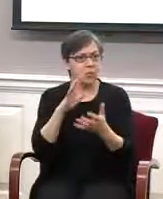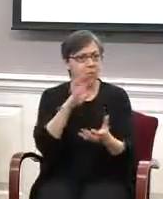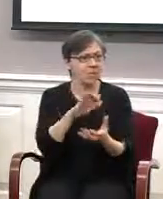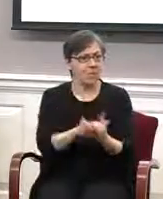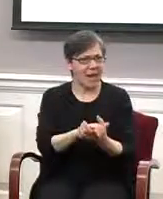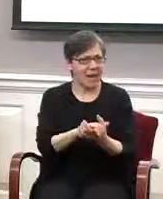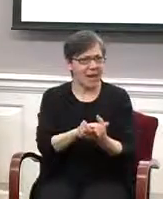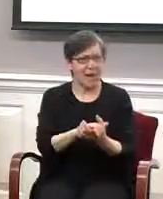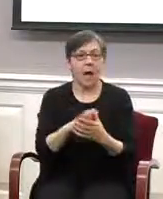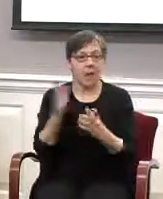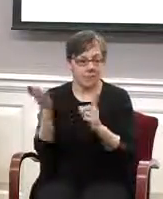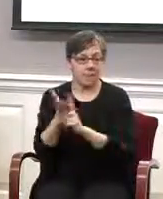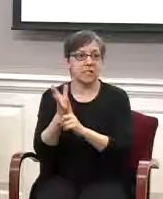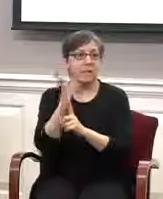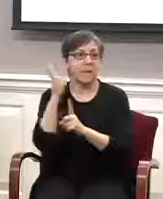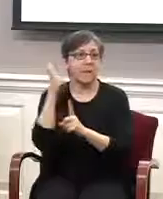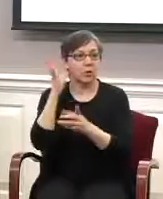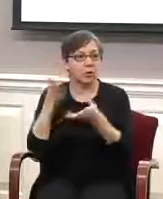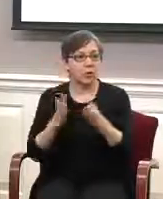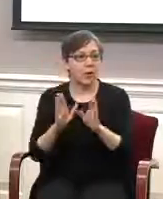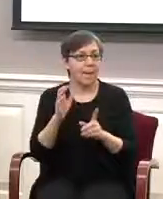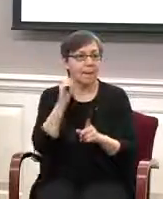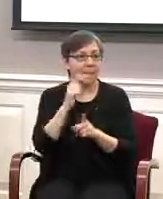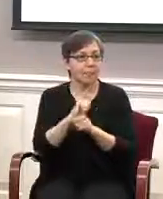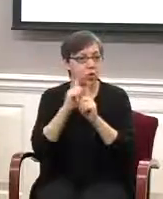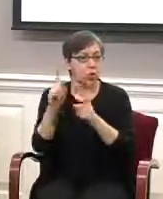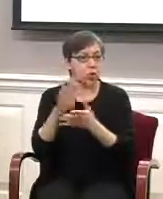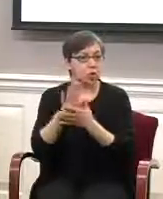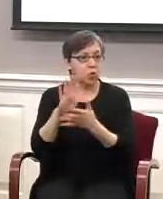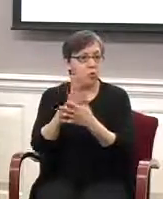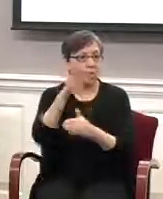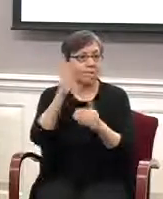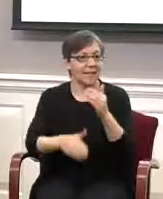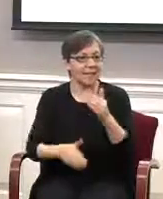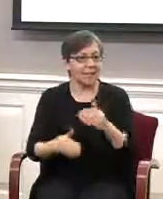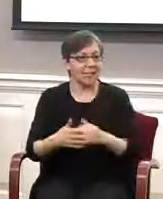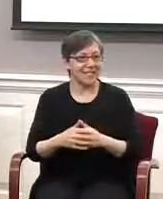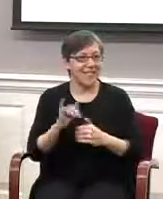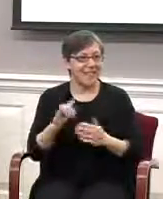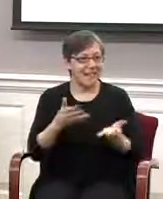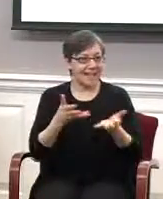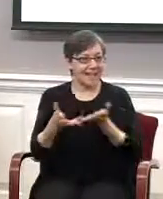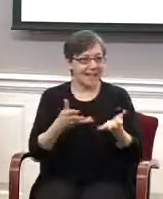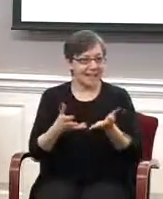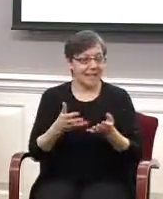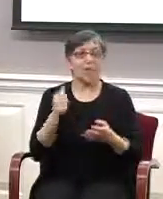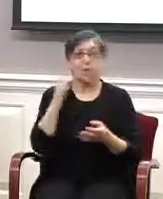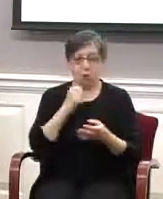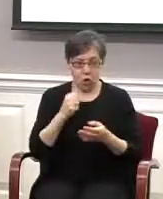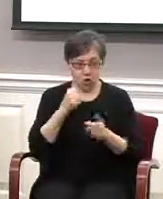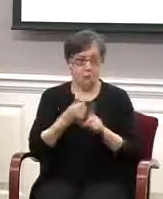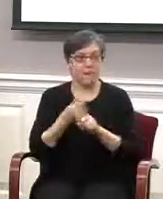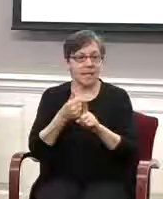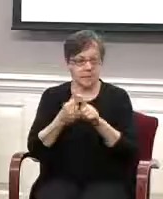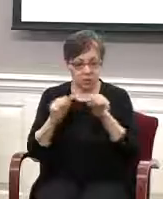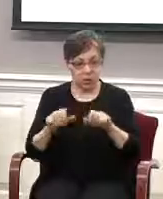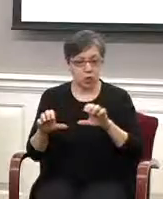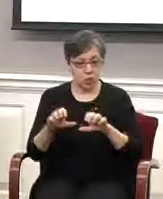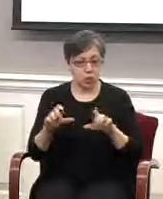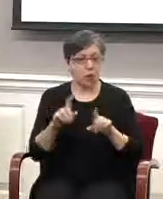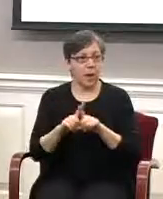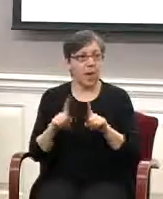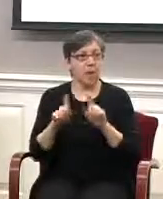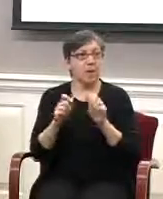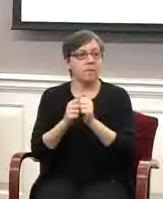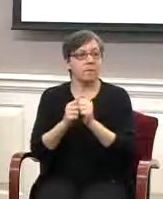my parents to let her go to school and finish, and then, you know, so these kinds of negotiations that took place. The girls were also able to do certain things, but with a bit